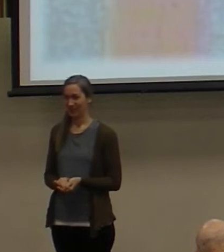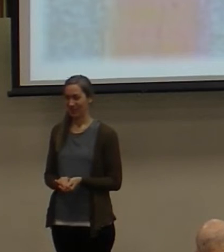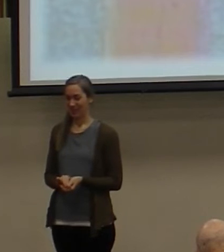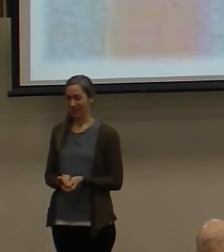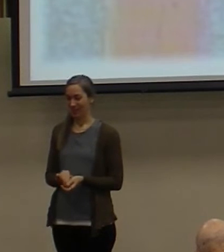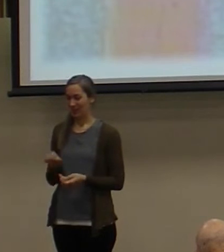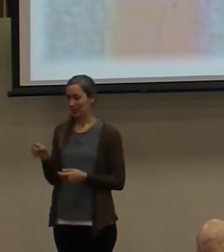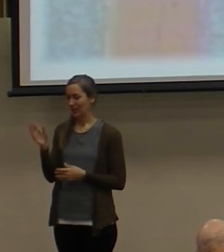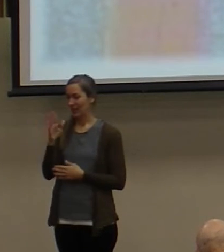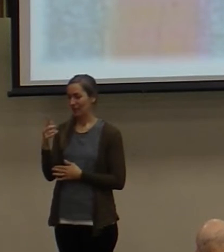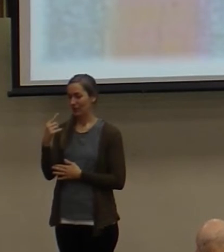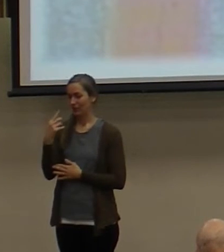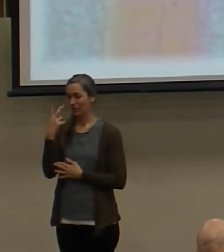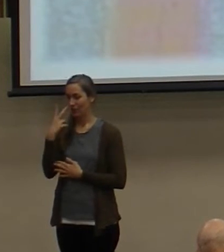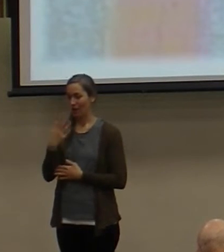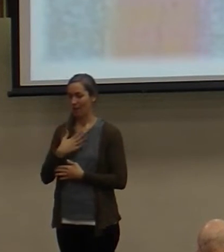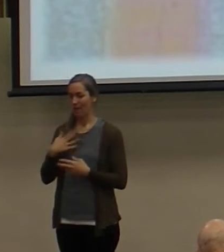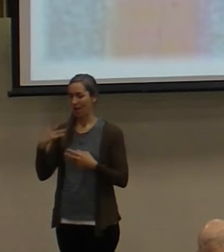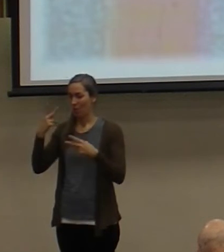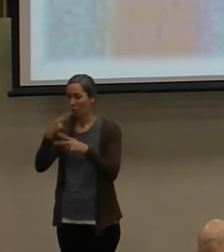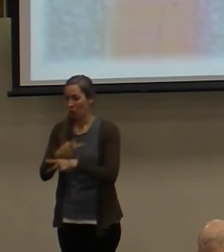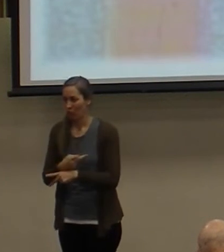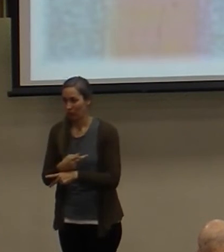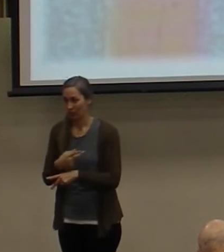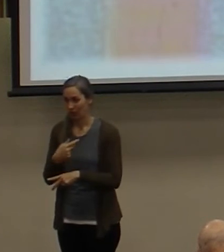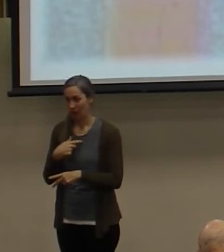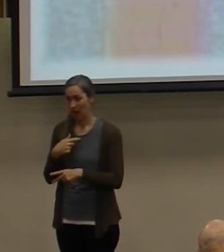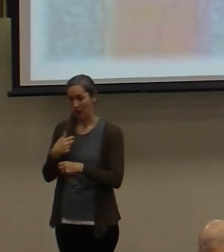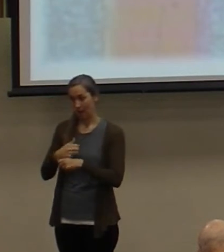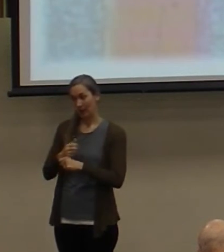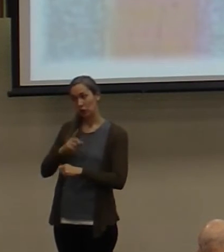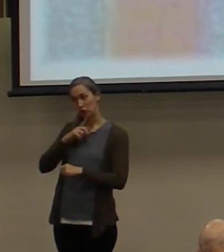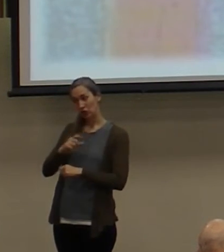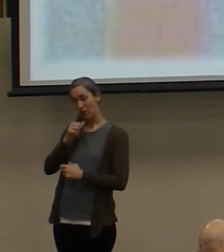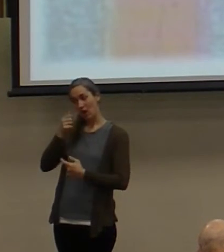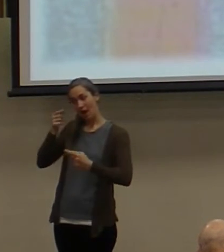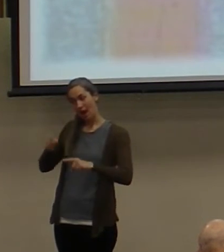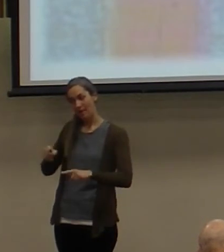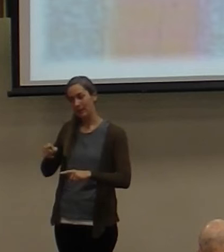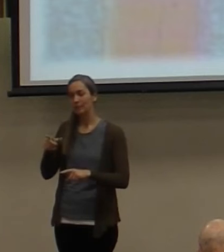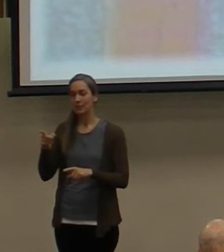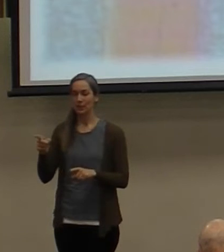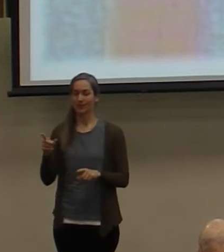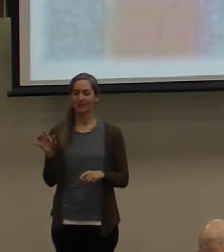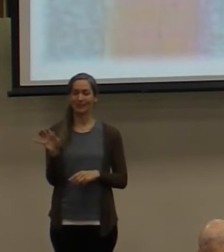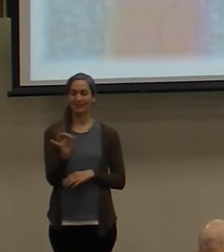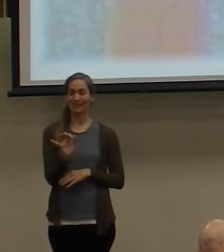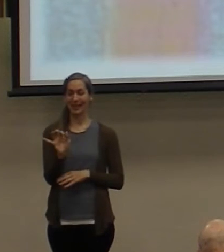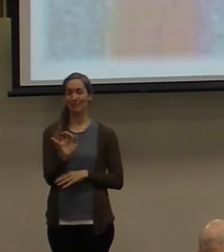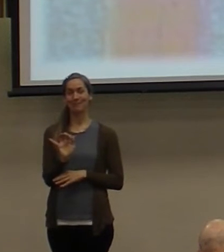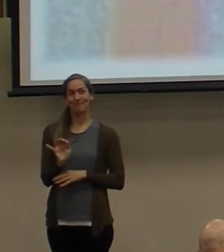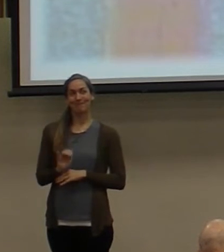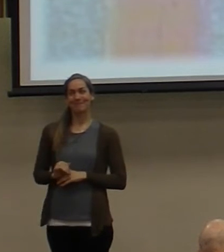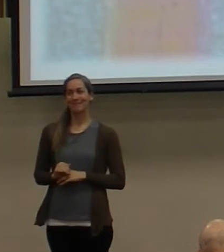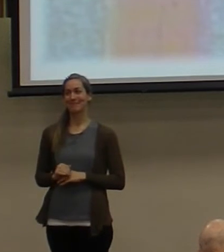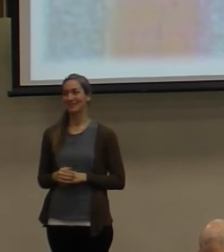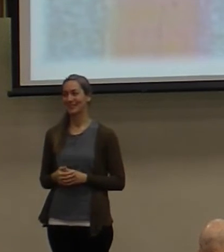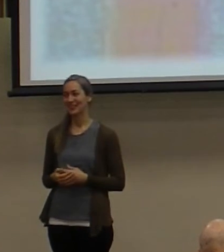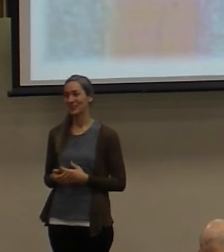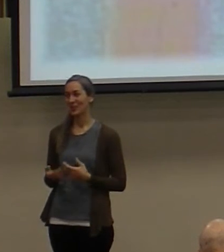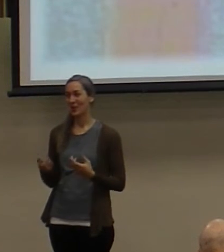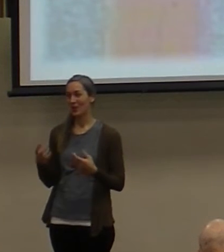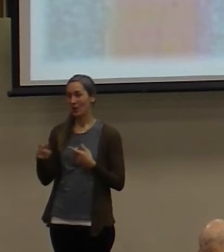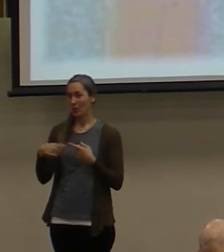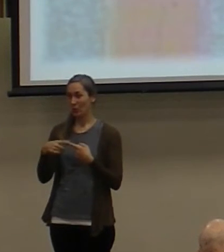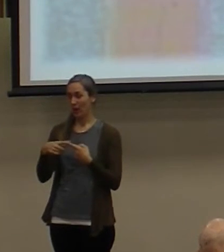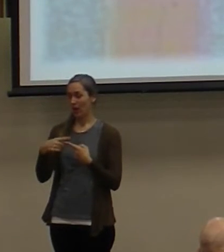She never saw me at my worst, and I wanted to make sure that was the case. And she did the same thing. And so when you